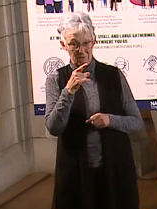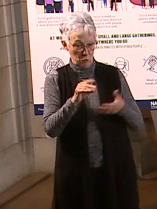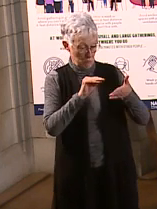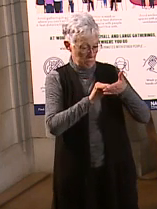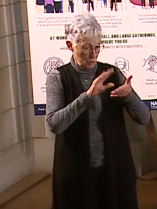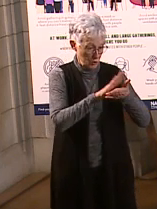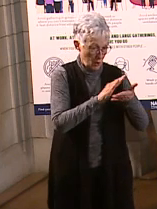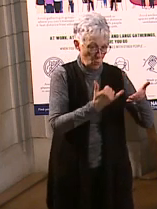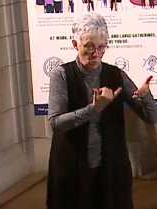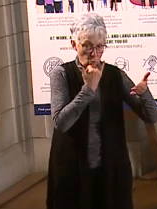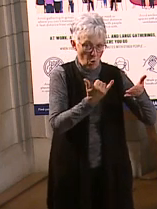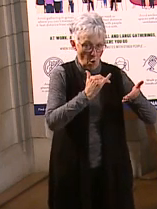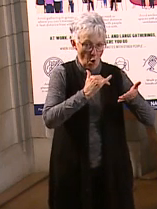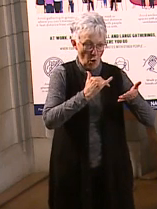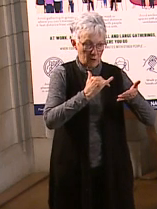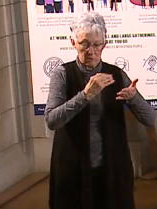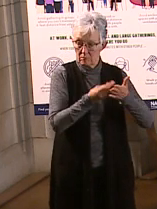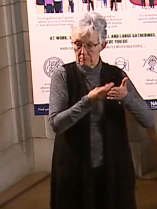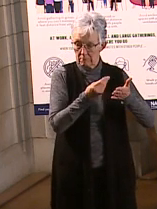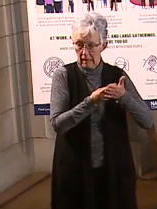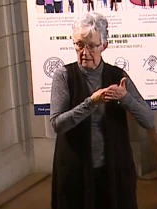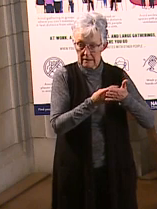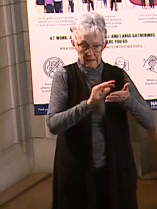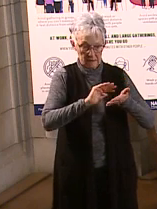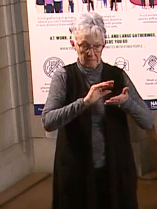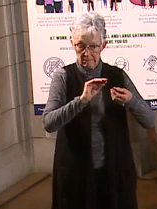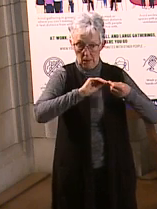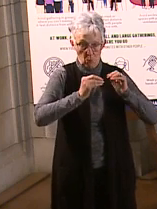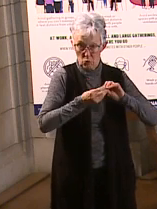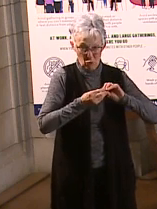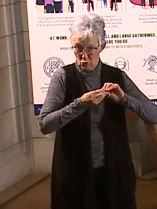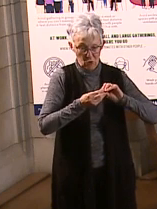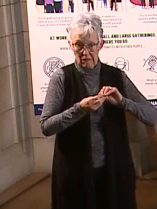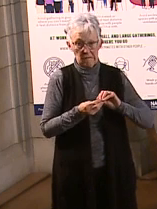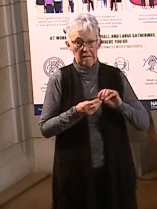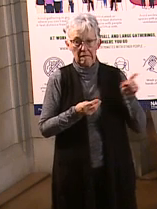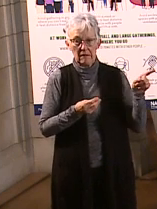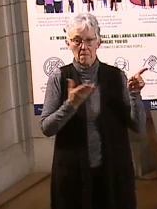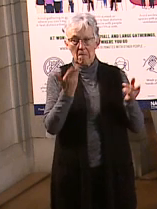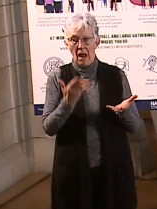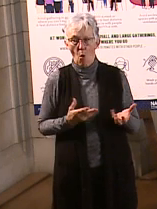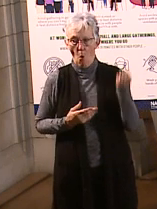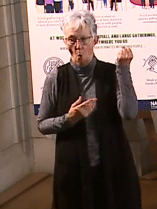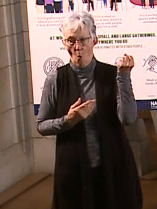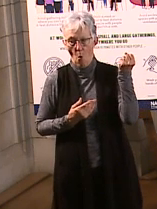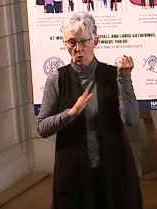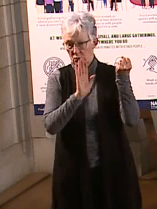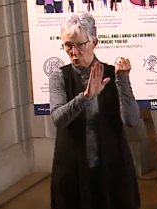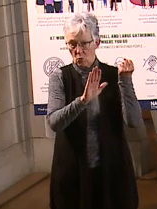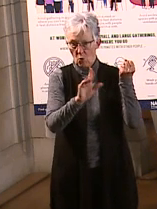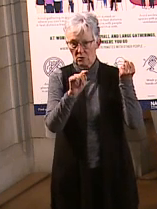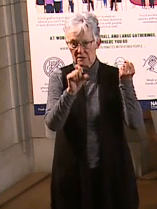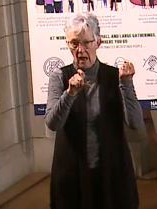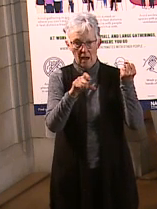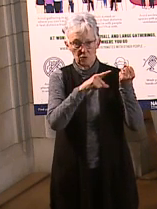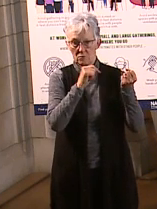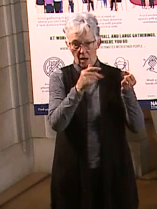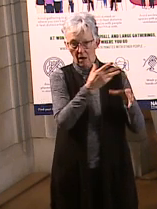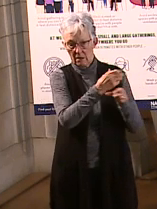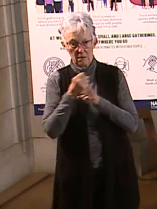ensure this doesn't happen. This will ensure that your refund will come in an efficient manner, in a timely